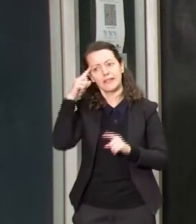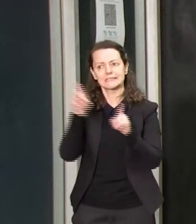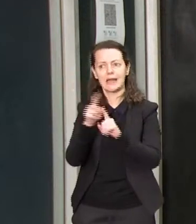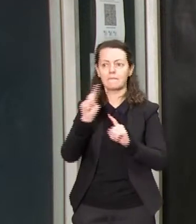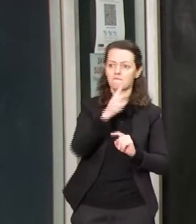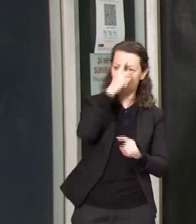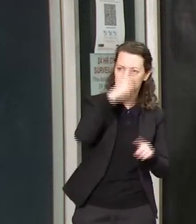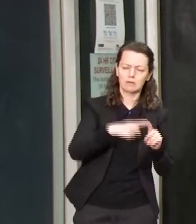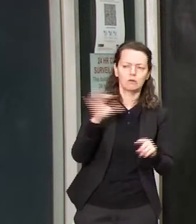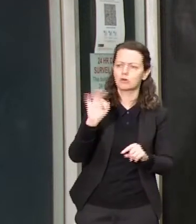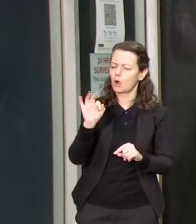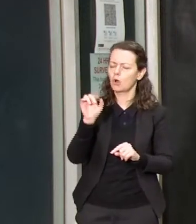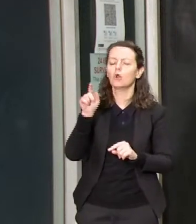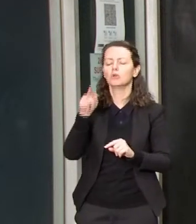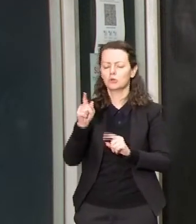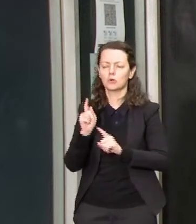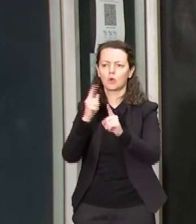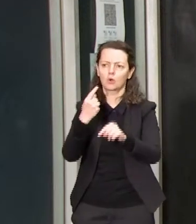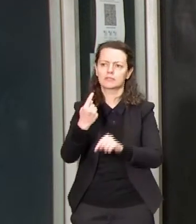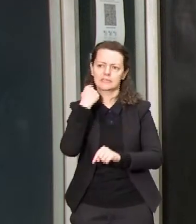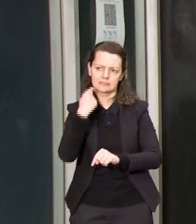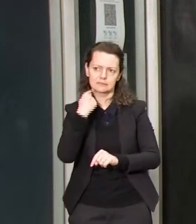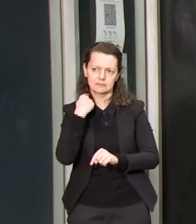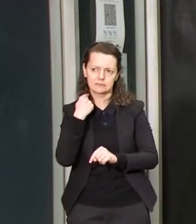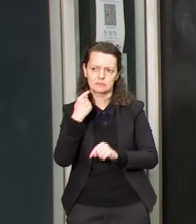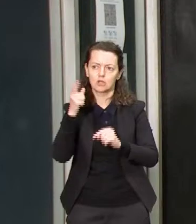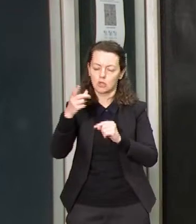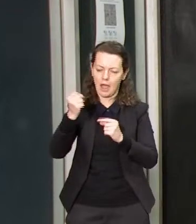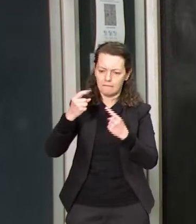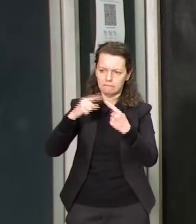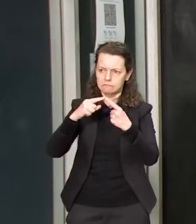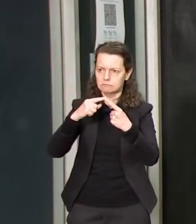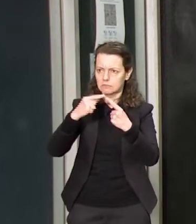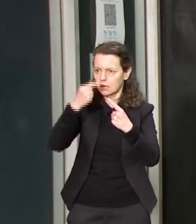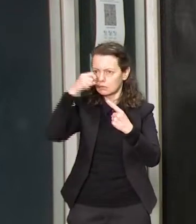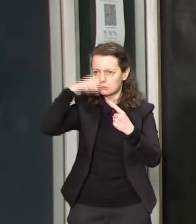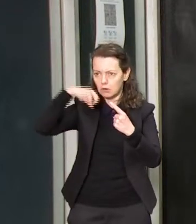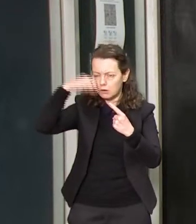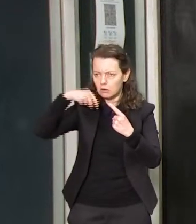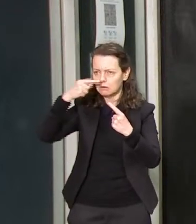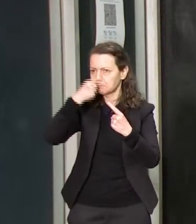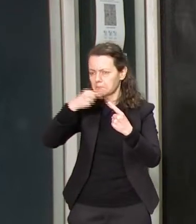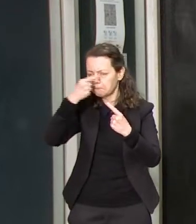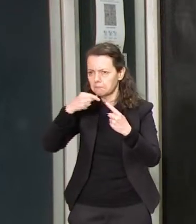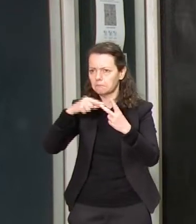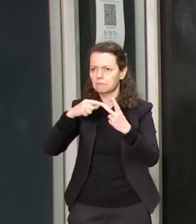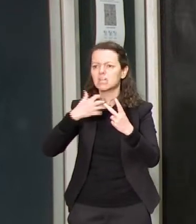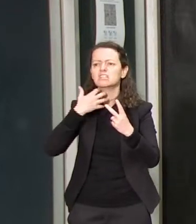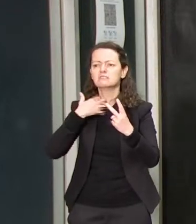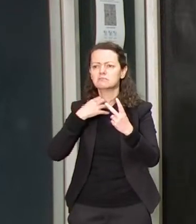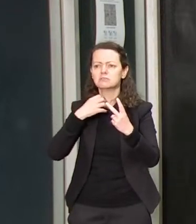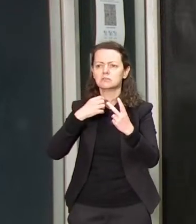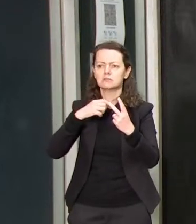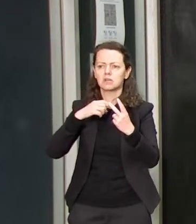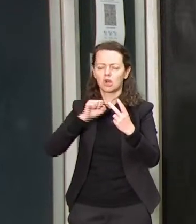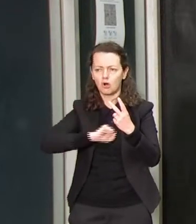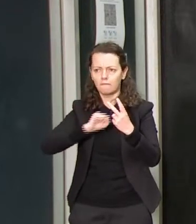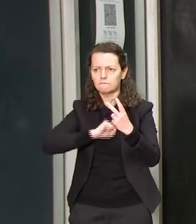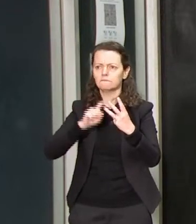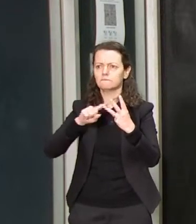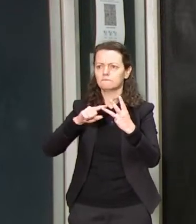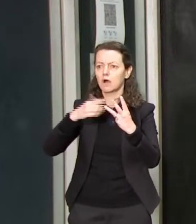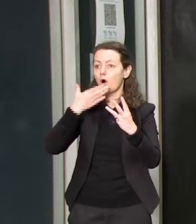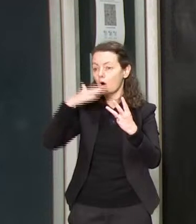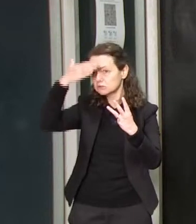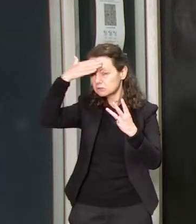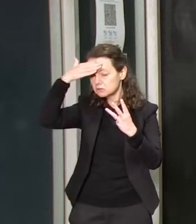throat, runny nose, cough, fever, you really must get tested again. We will all go through winter as Victorians, probably